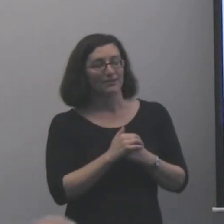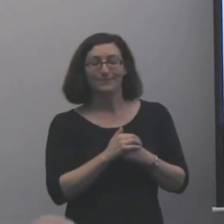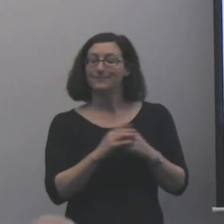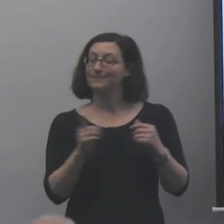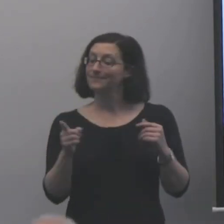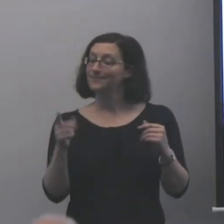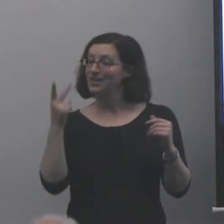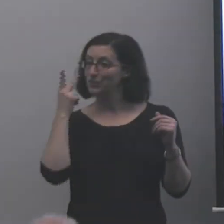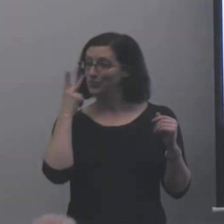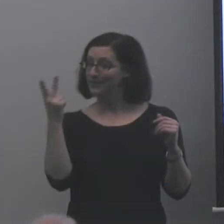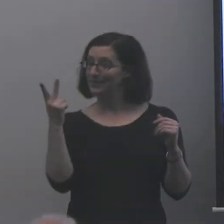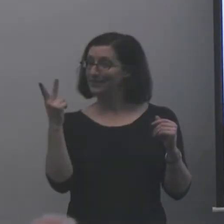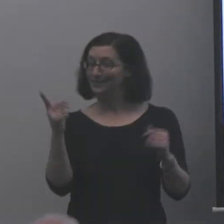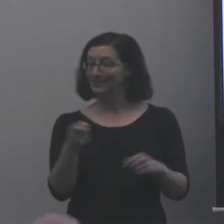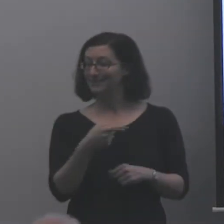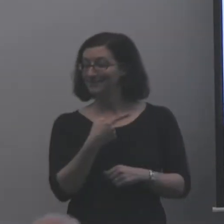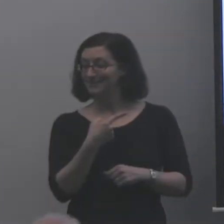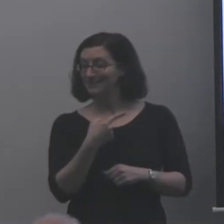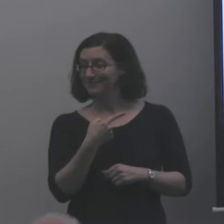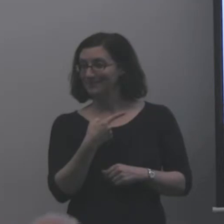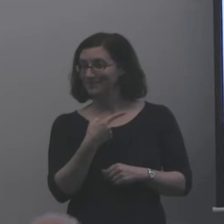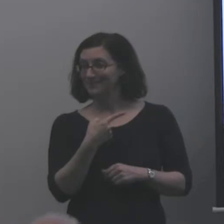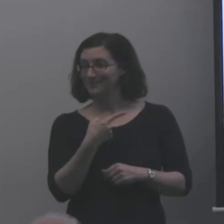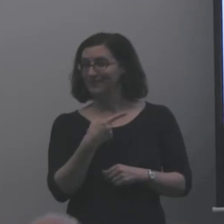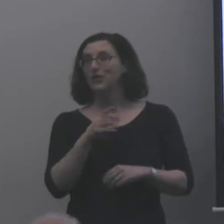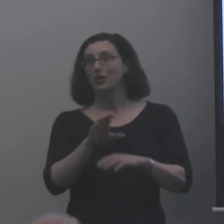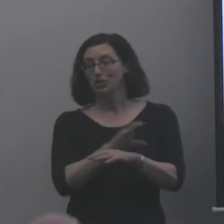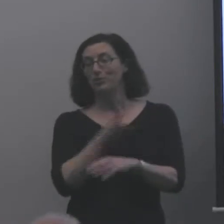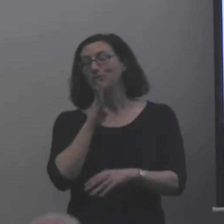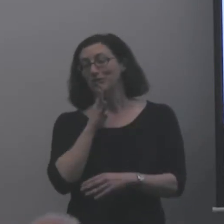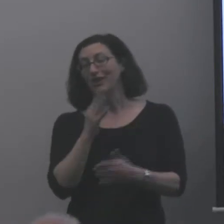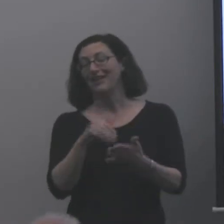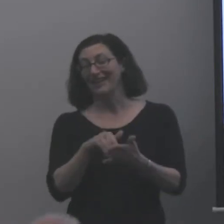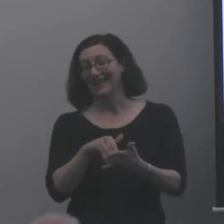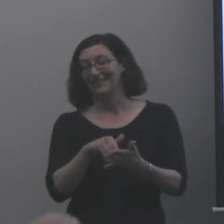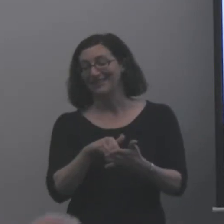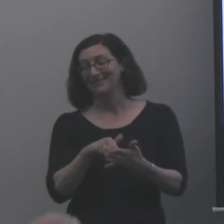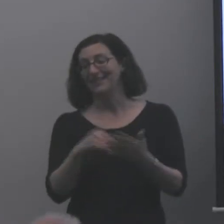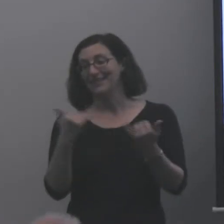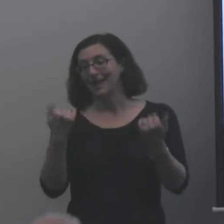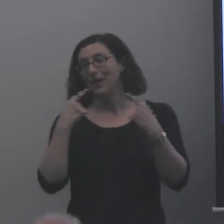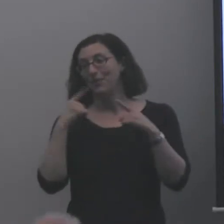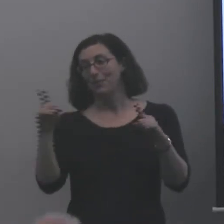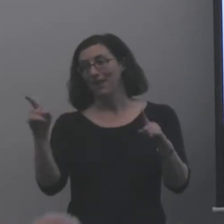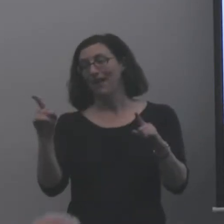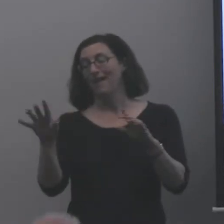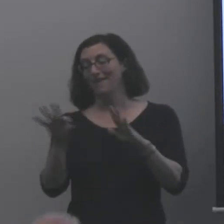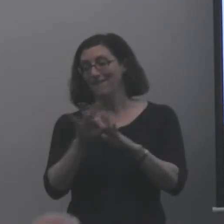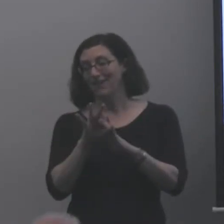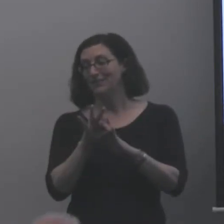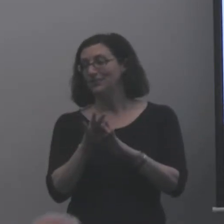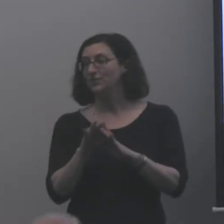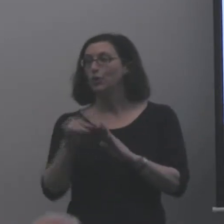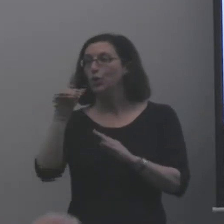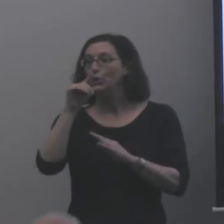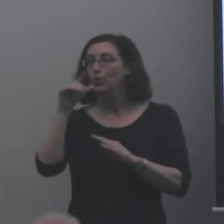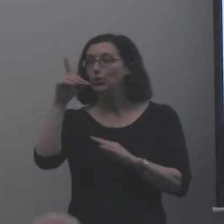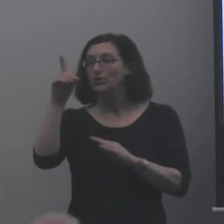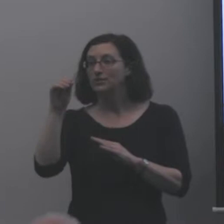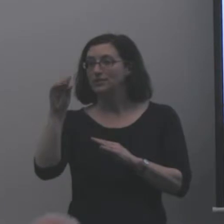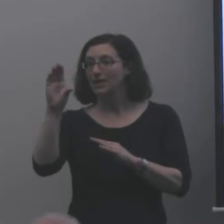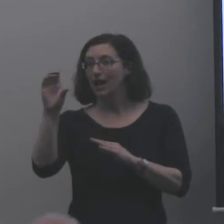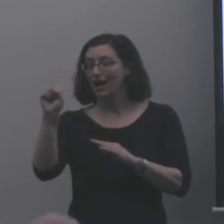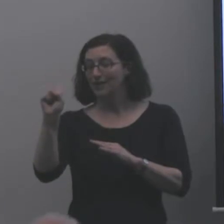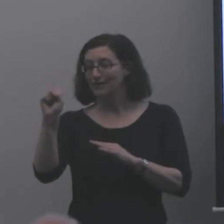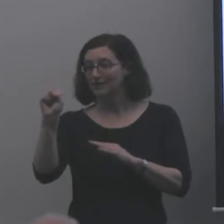So as you can see, initially. Address and search bar. Address and search bar. Edit. HTTPS:// Great. Google Docs came up